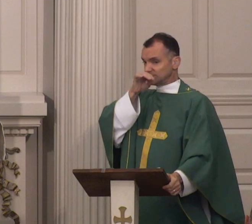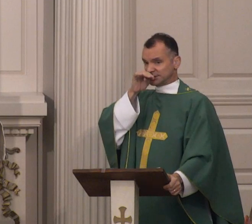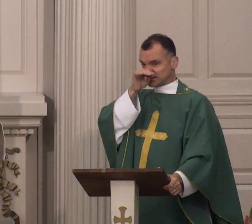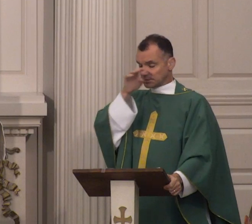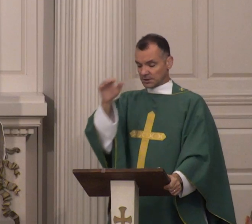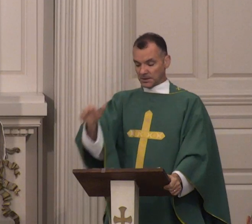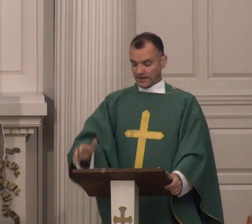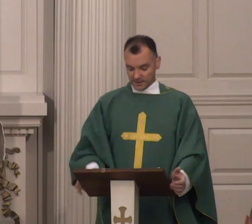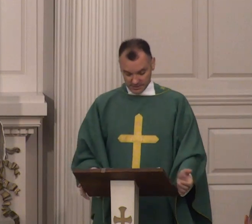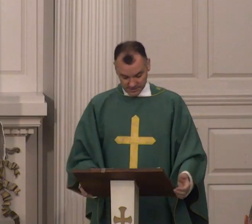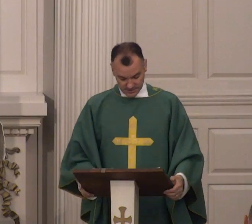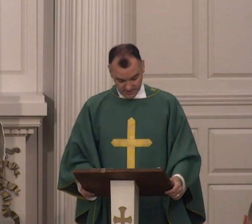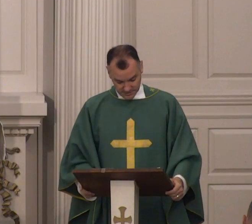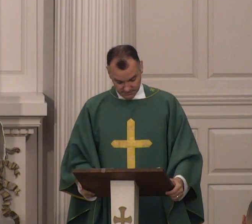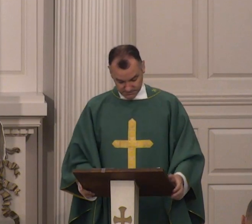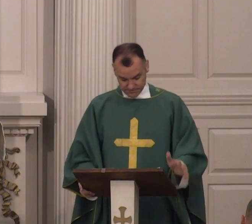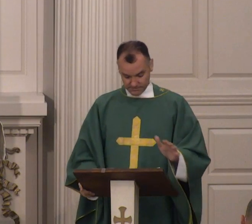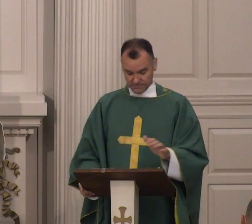We have a few announcements.